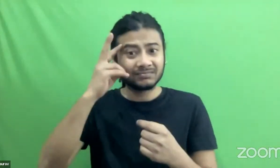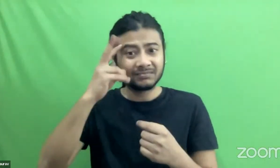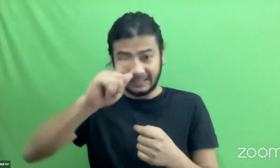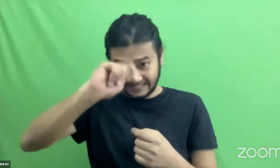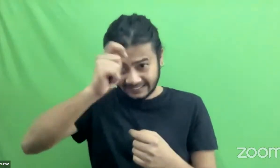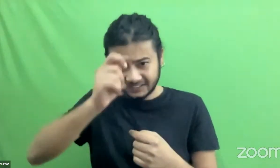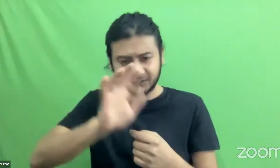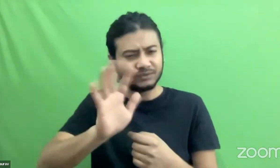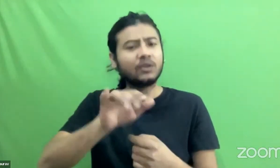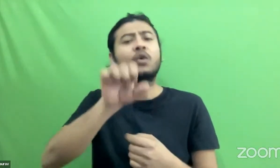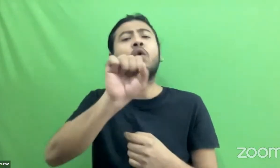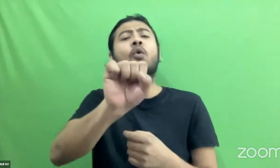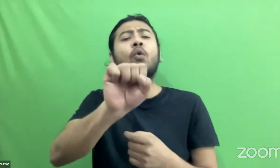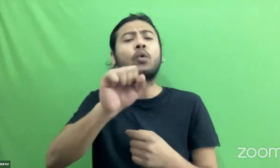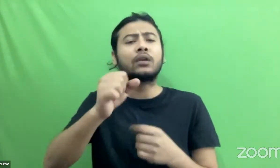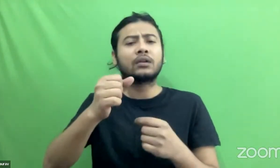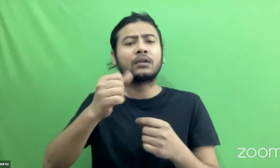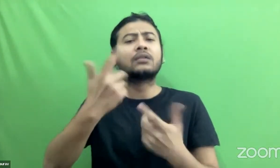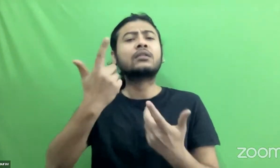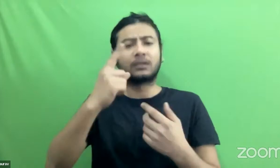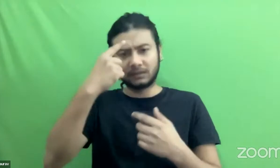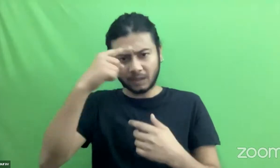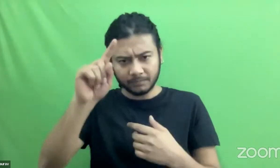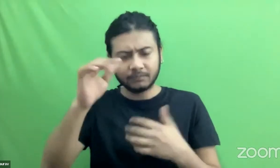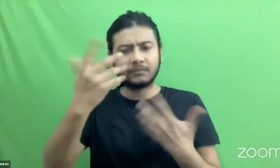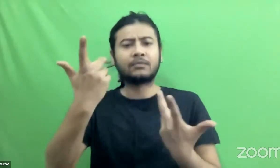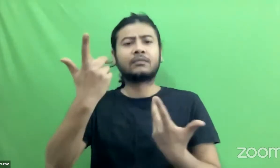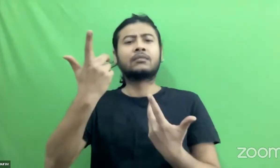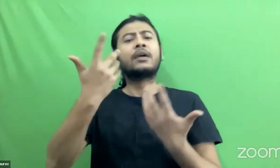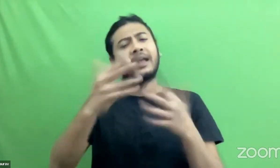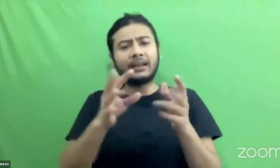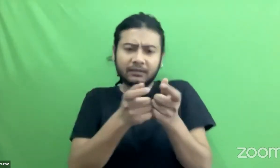Google Translate and understand. I'll send back the answer to you.